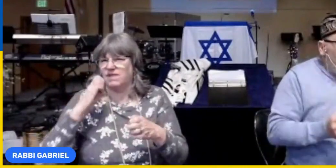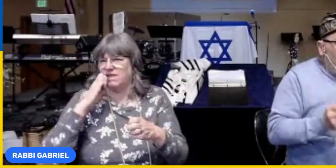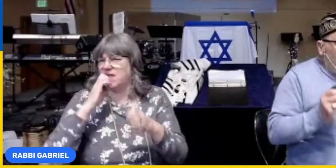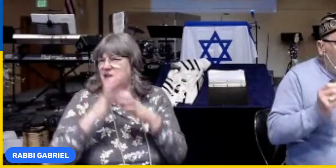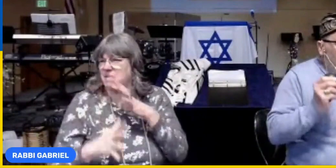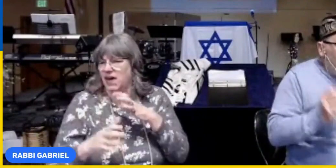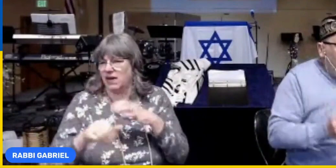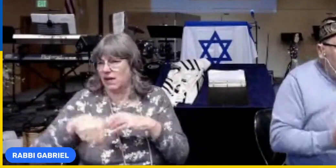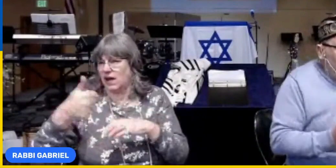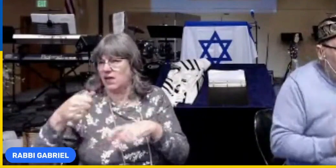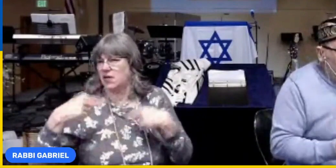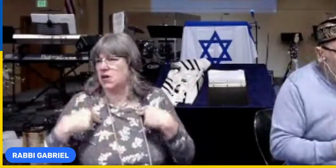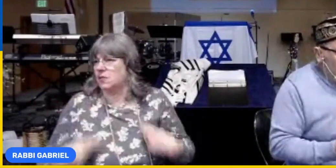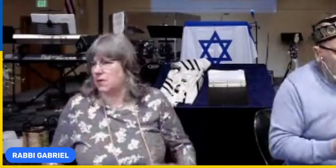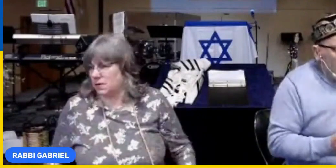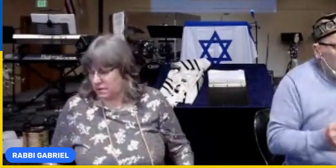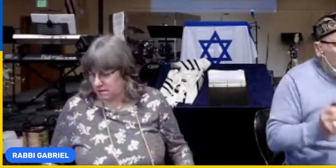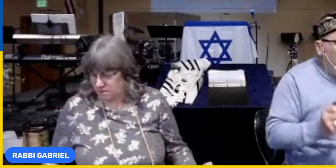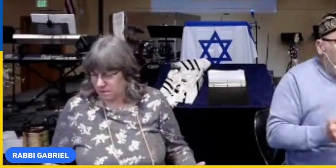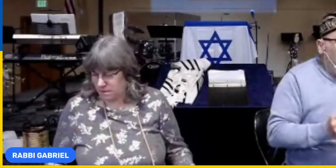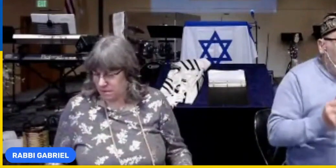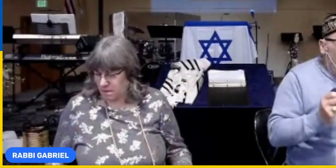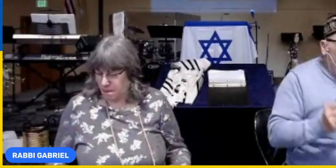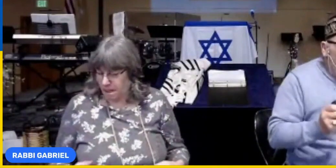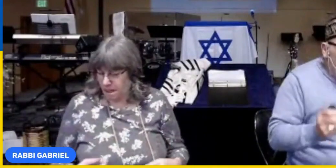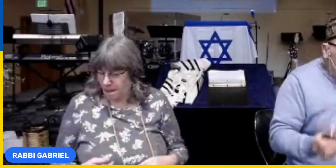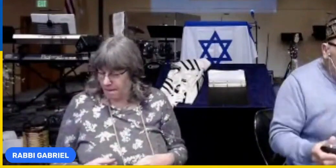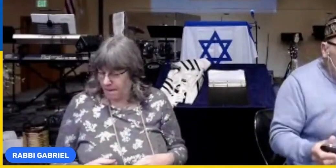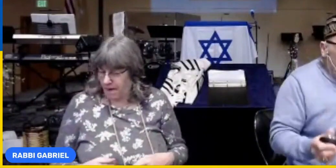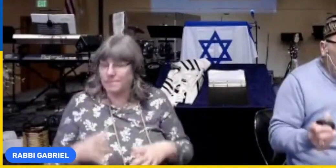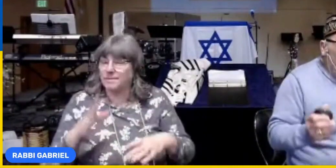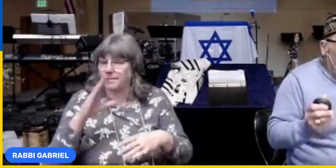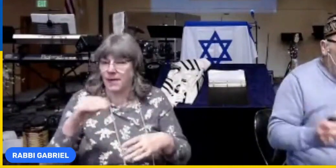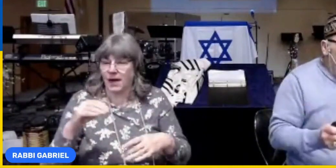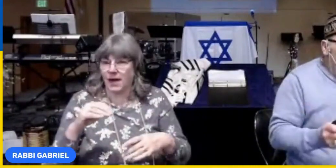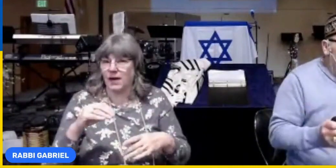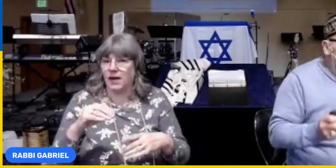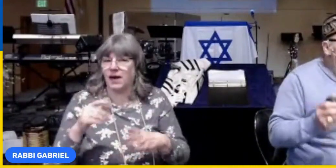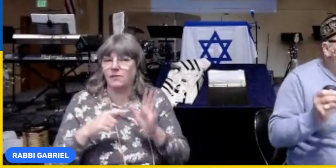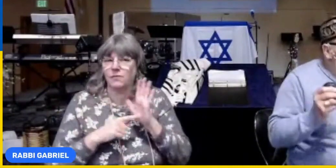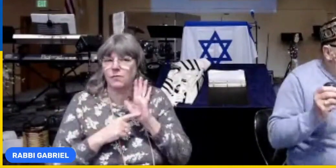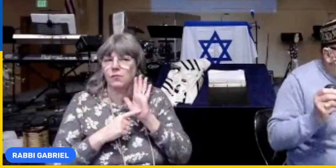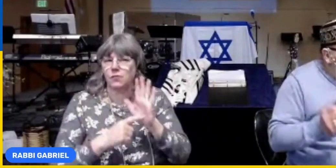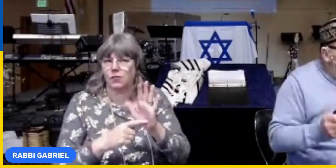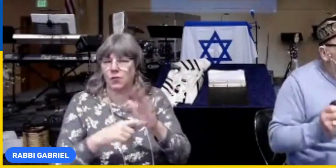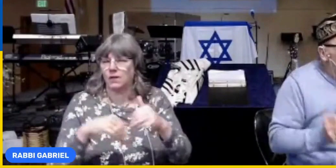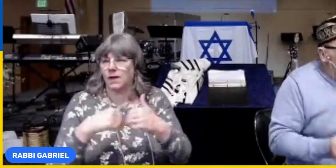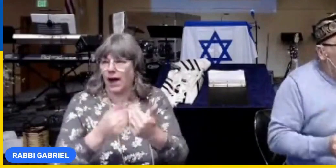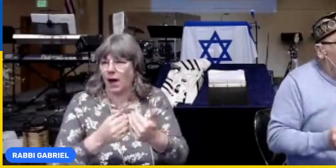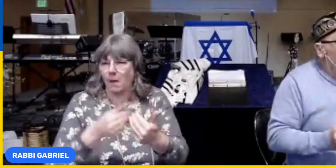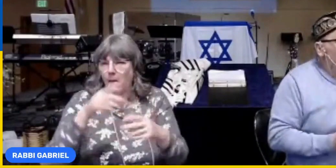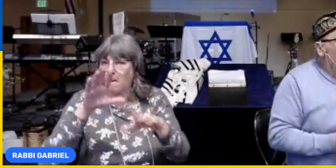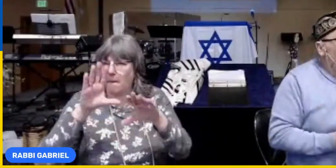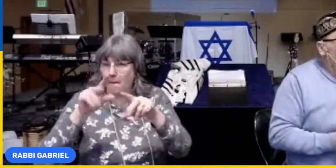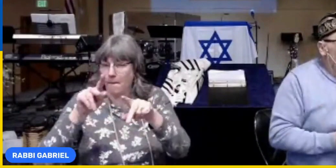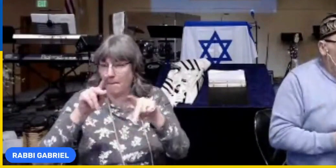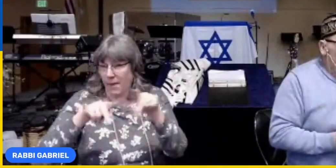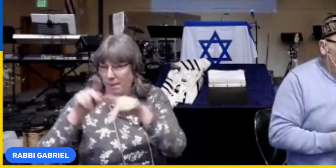a story that is a testament to man's inability to yield to Hashem's